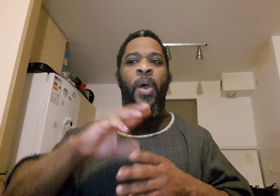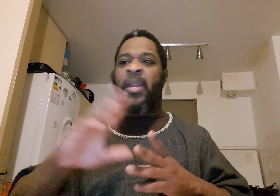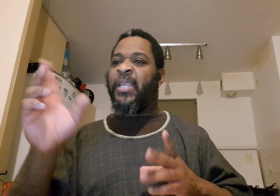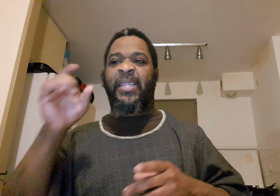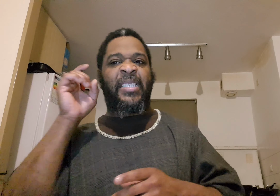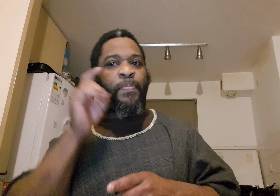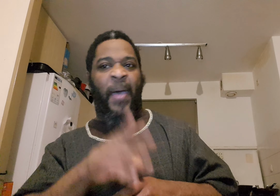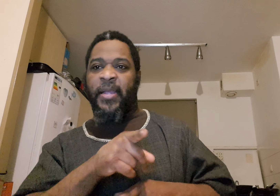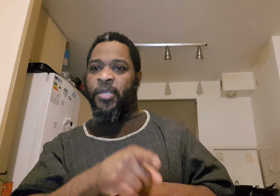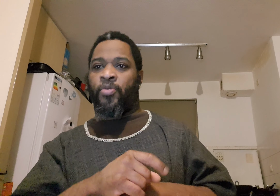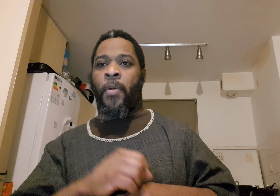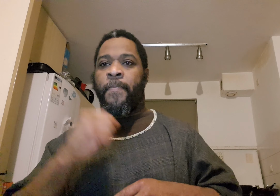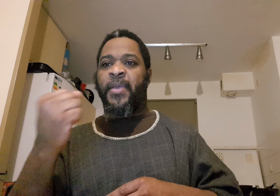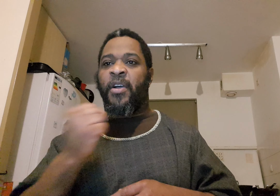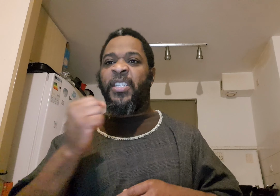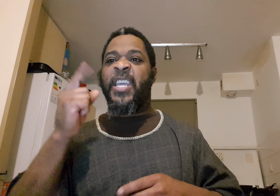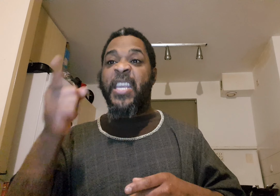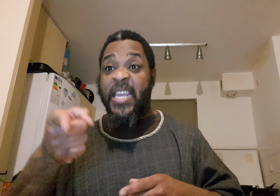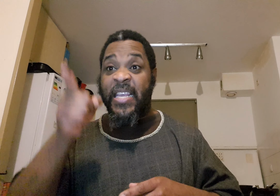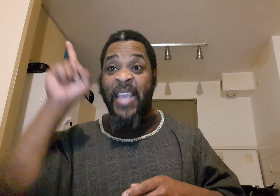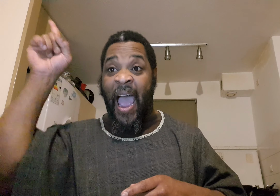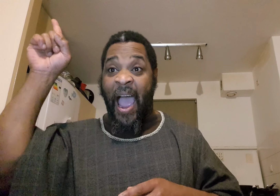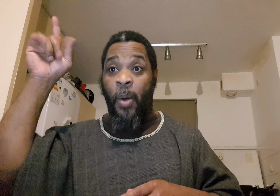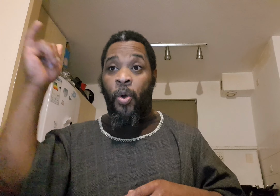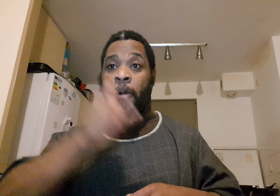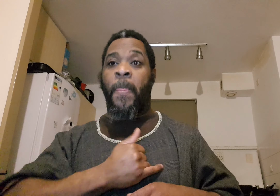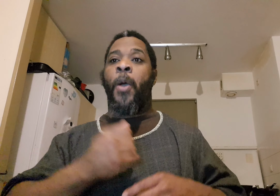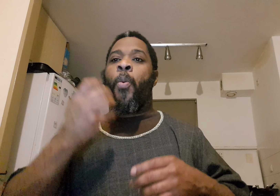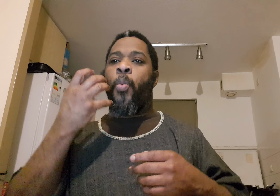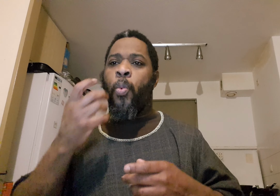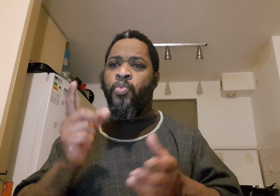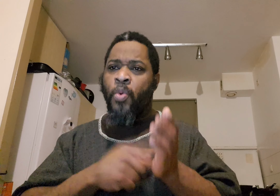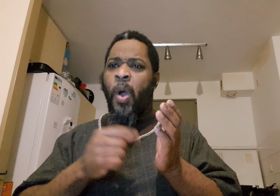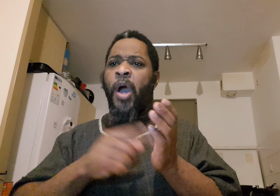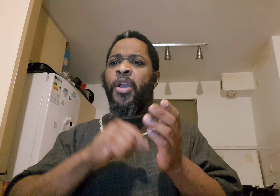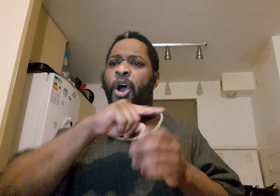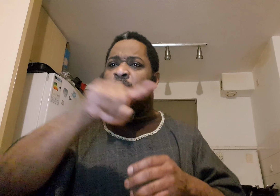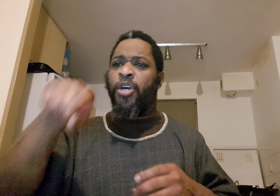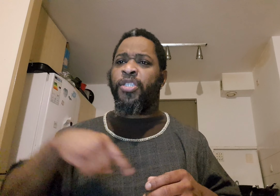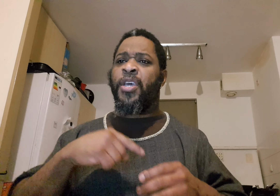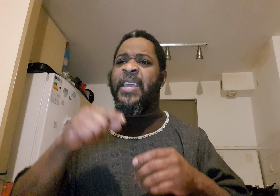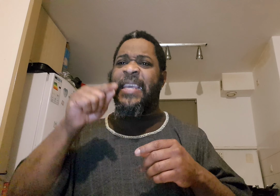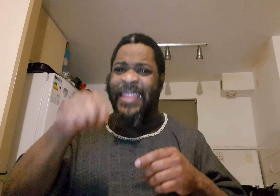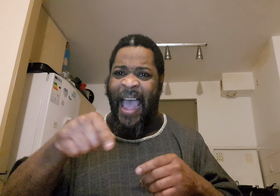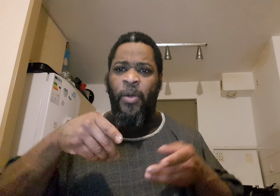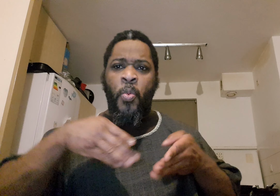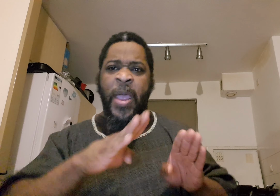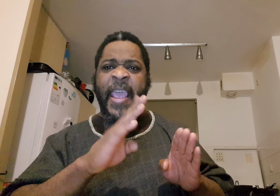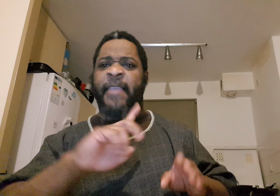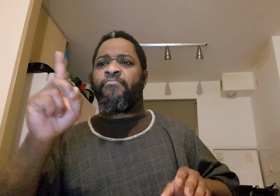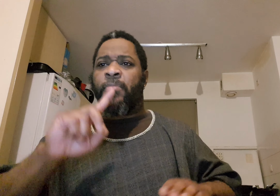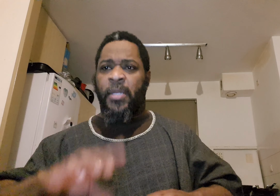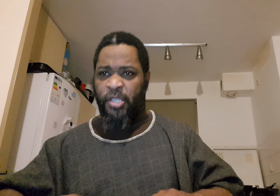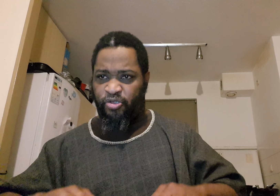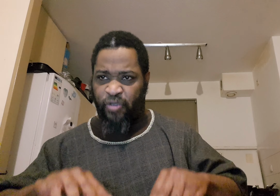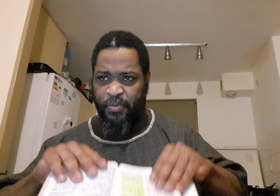heavenly dispatcher, because he, Yahweh, wants us that way.